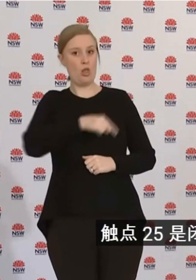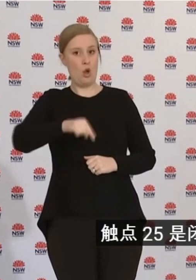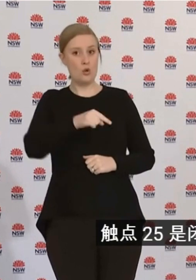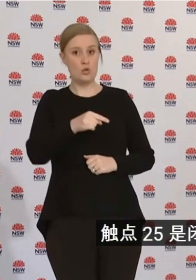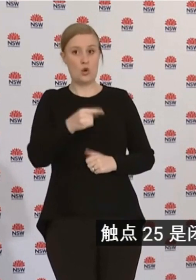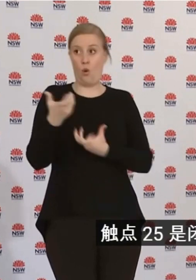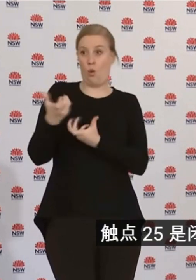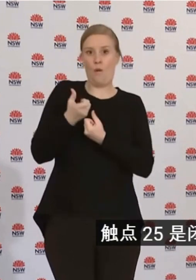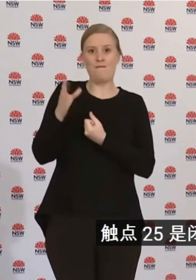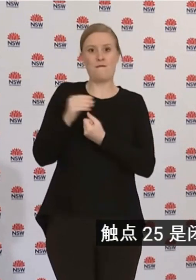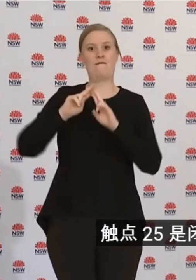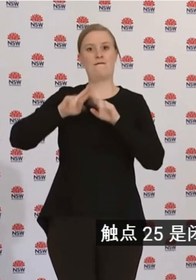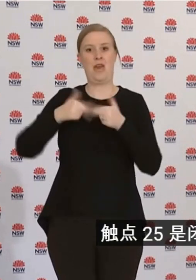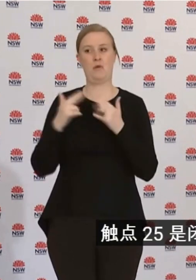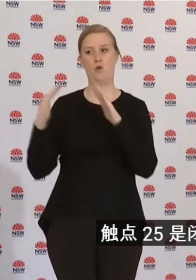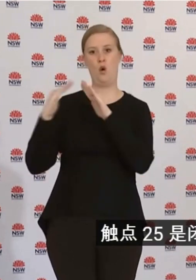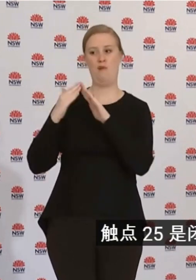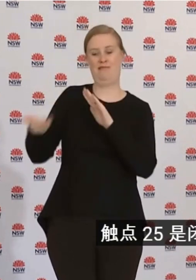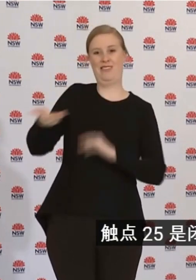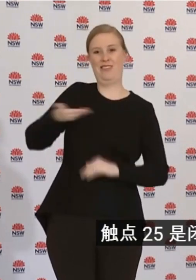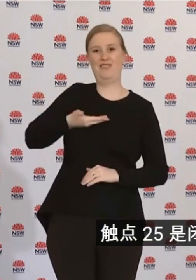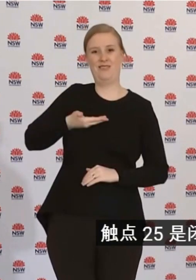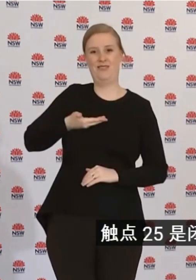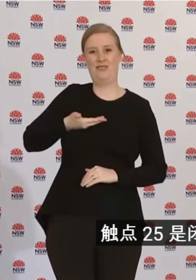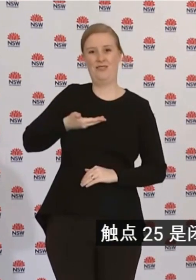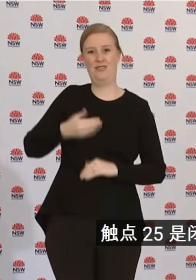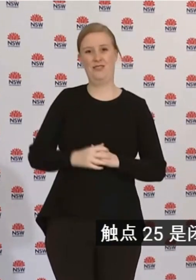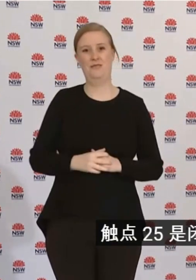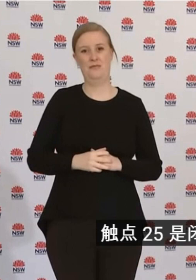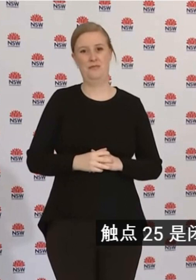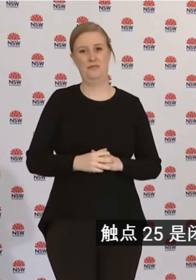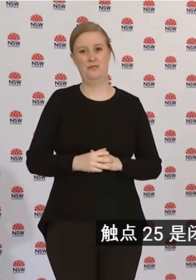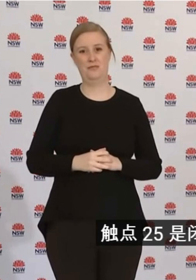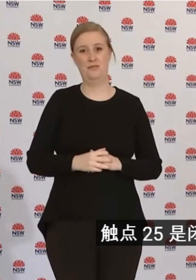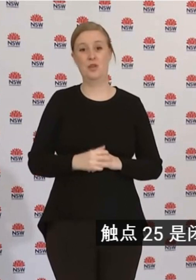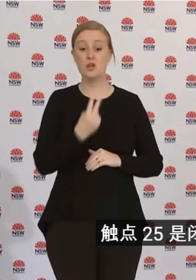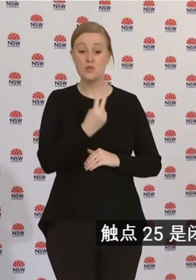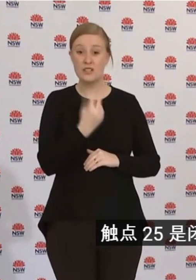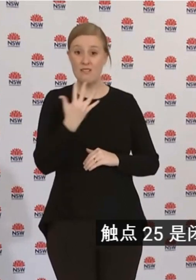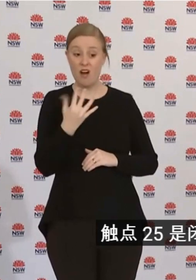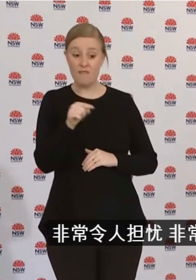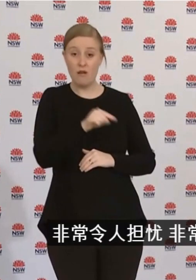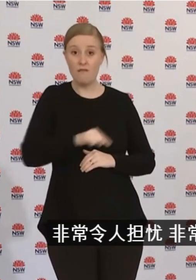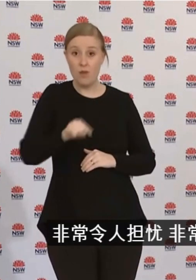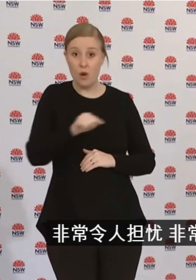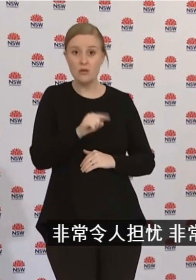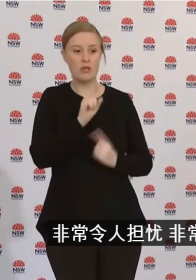household contacts. 25 arose as a result of being close contacts.